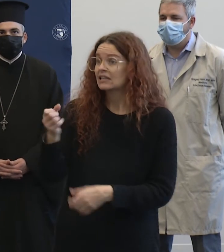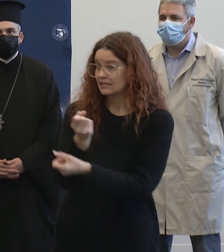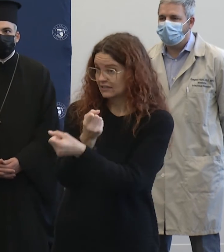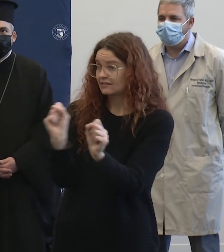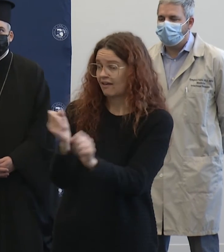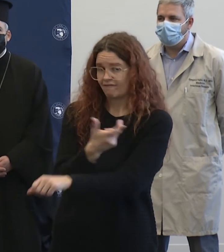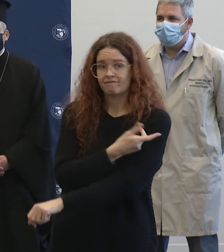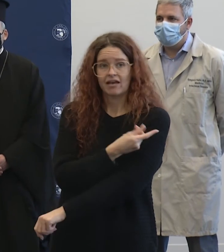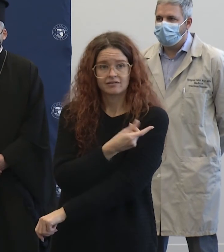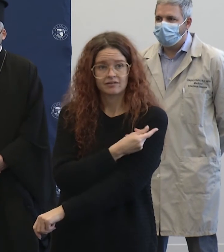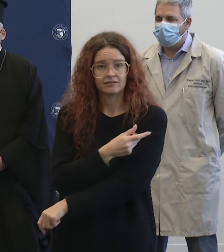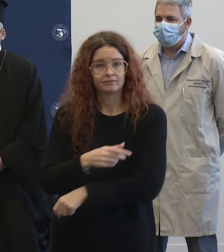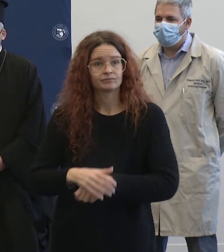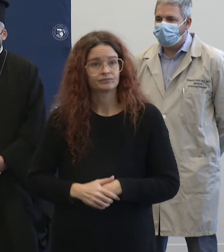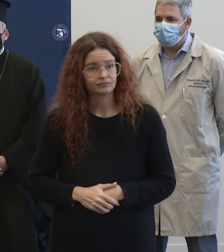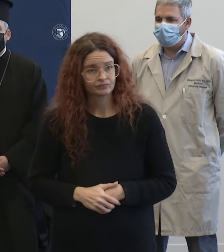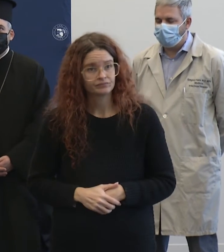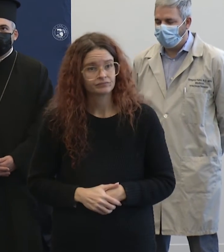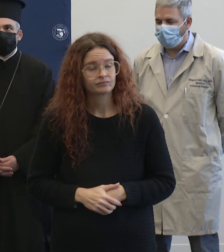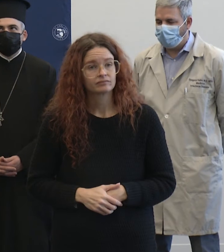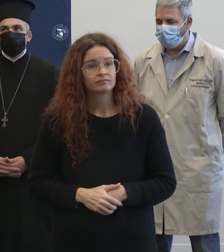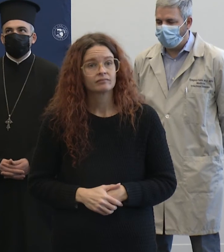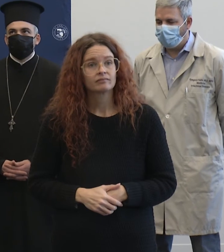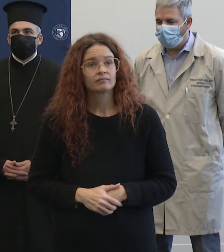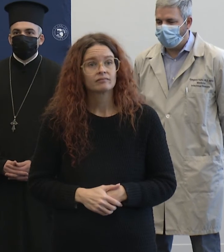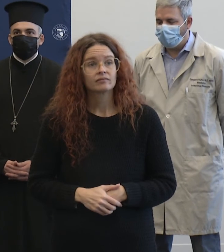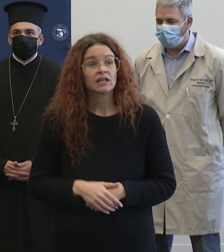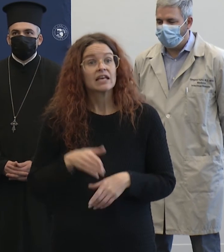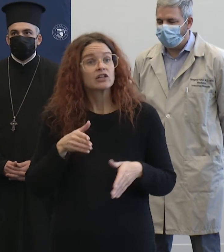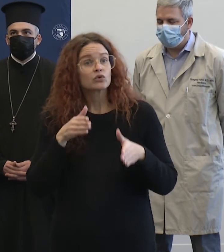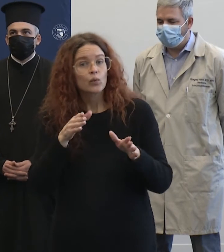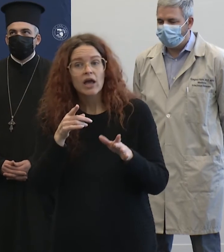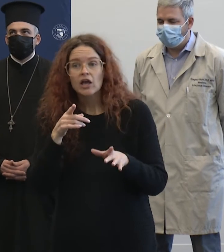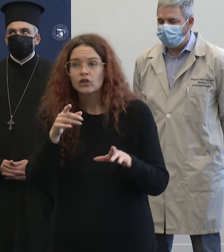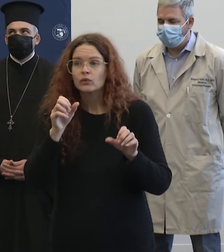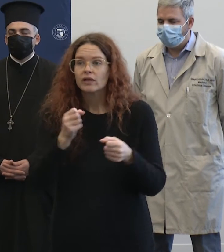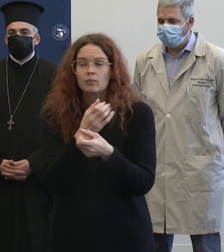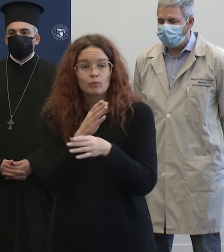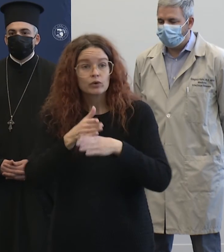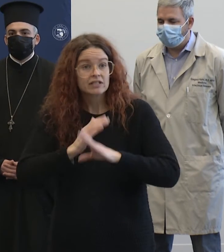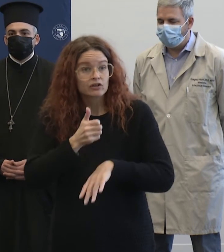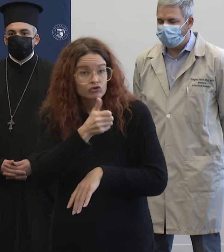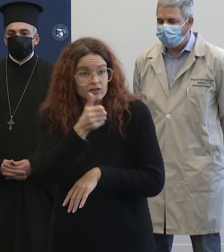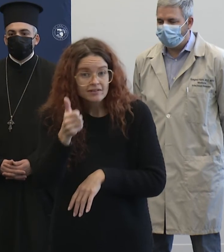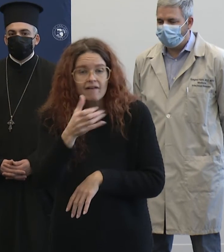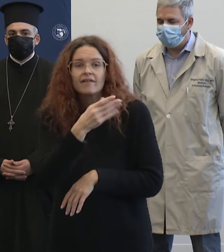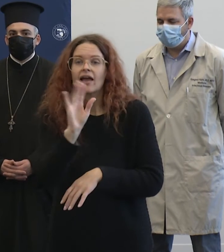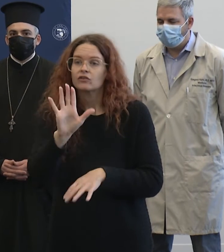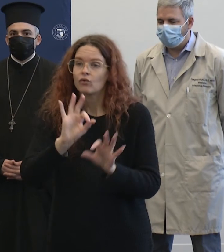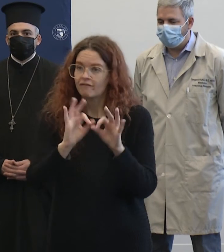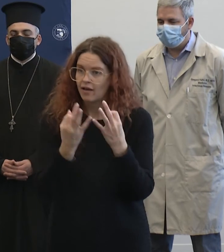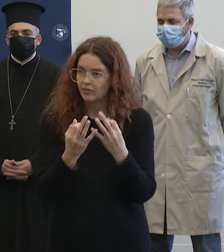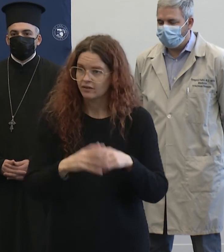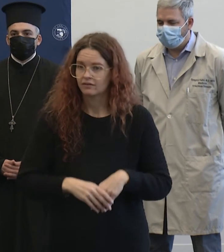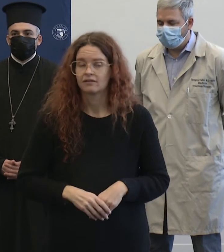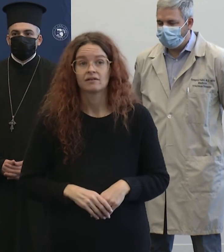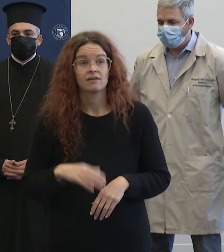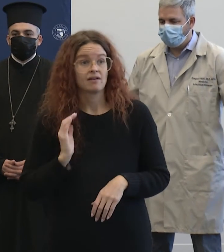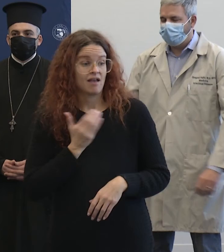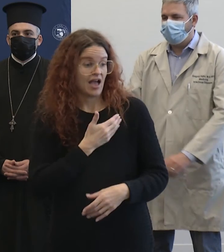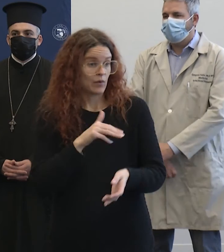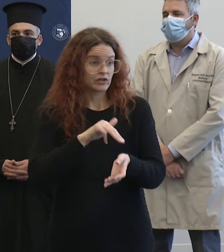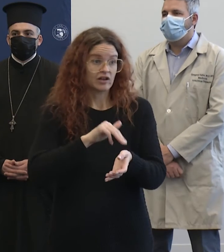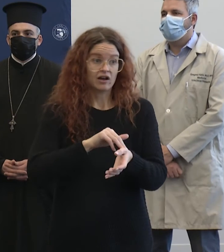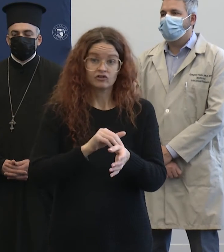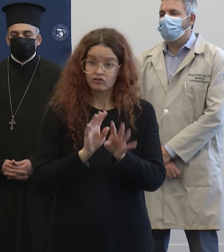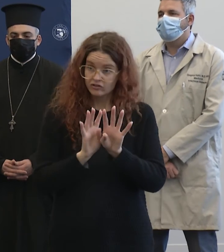safe action for you to take, that it is a way that you can best safeguard yourself and your family. And our doctors have